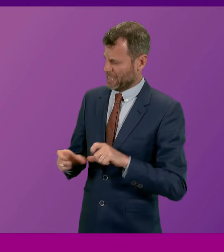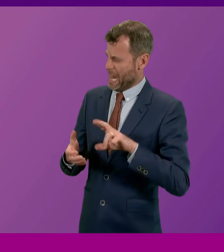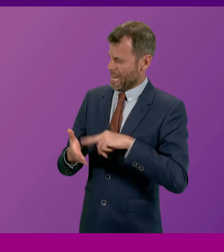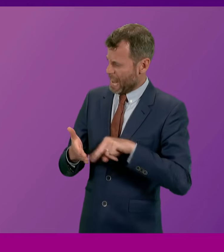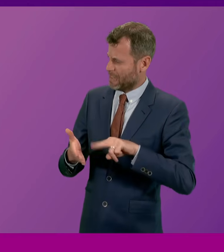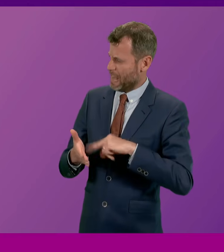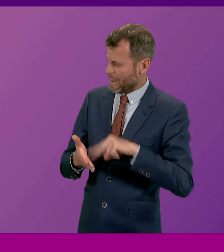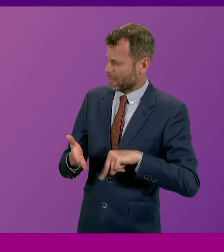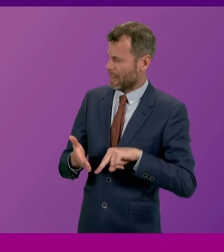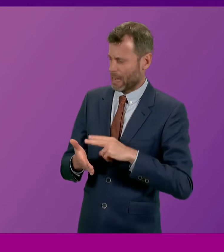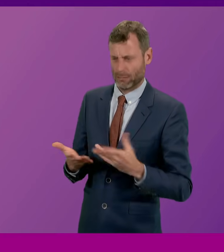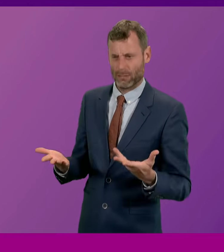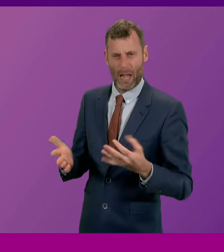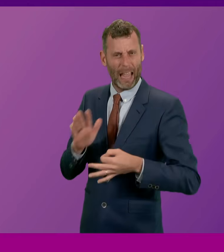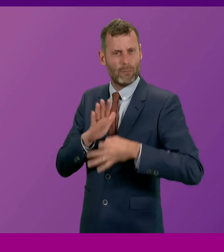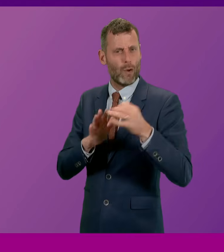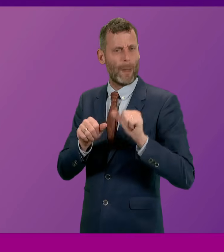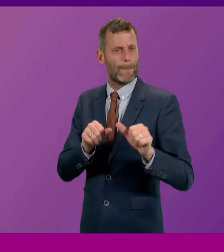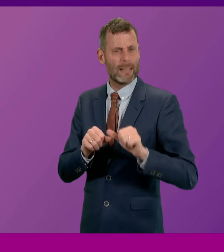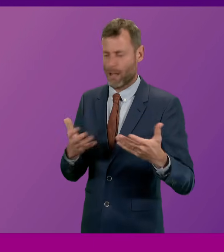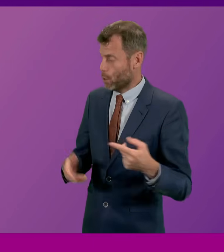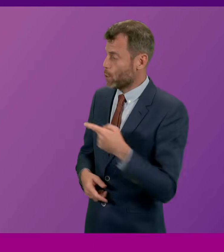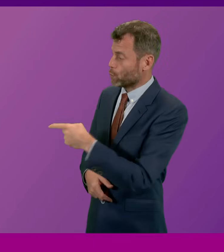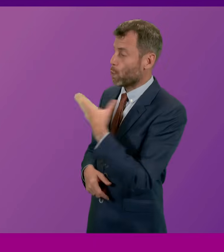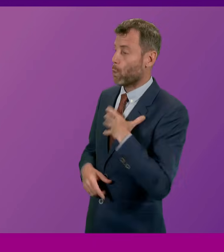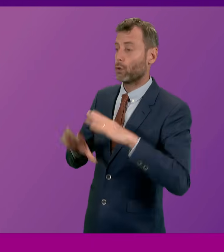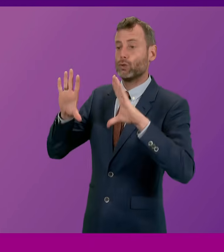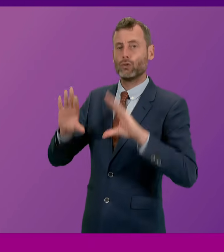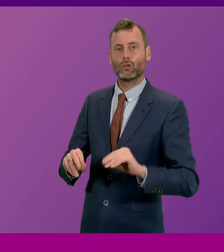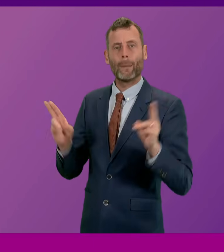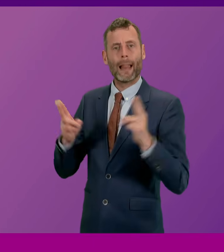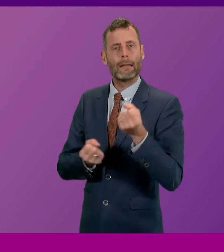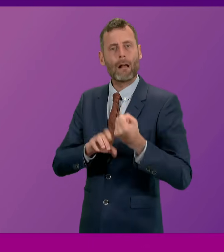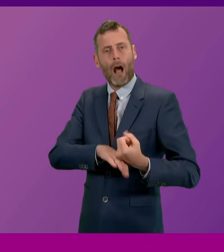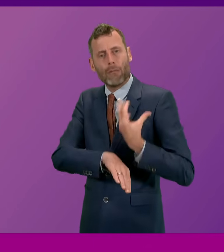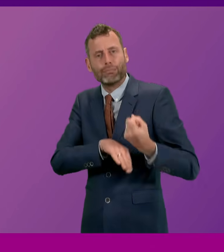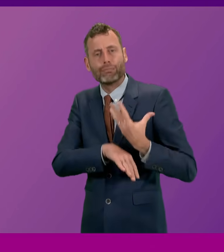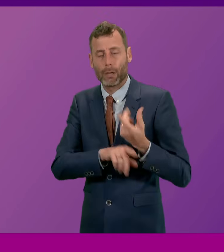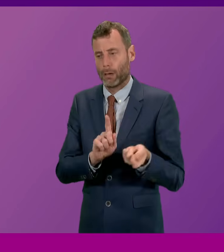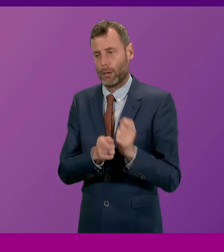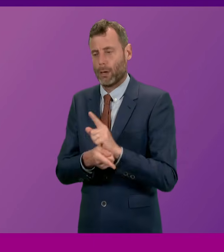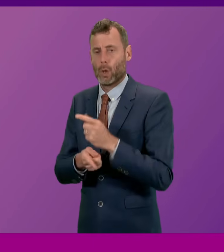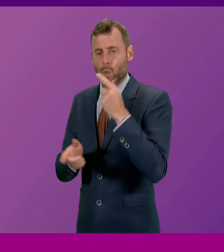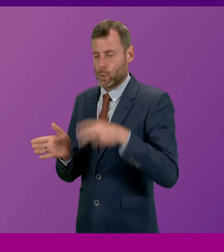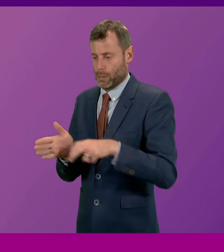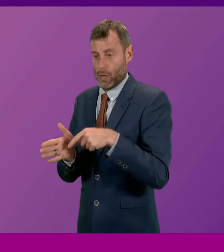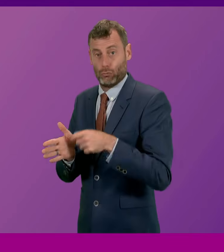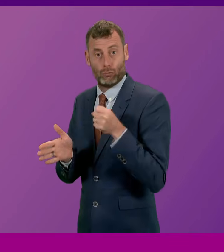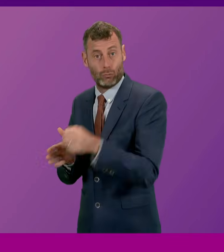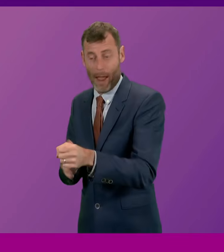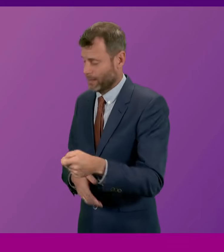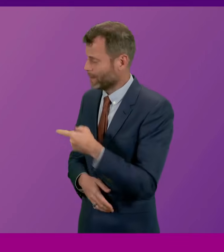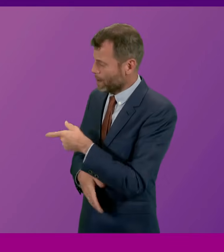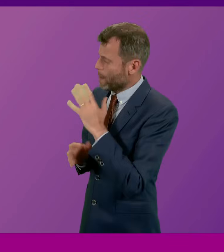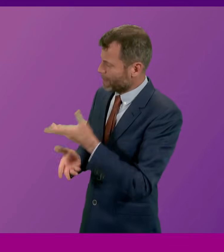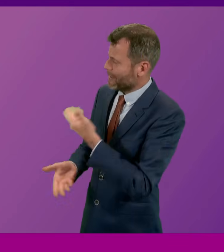improvements. Therefore, First Minister, if you want to reduce carbon emissions and get people out of their cars and onto public transport, the Scottish Government must provide